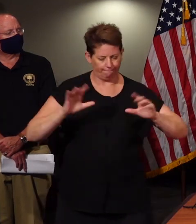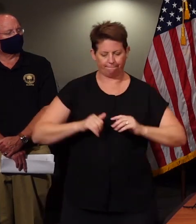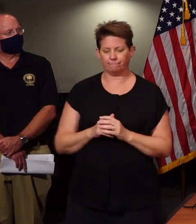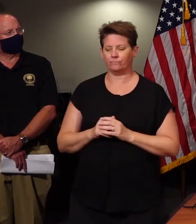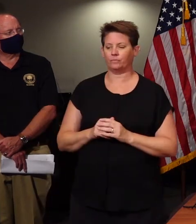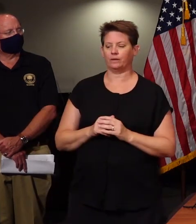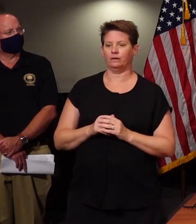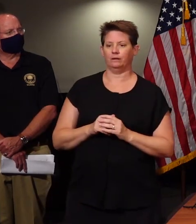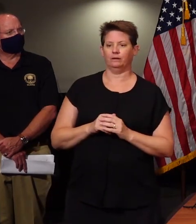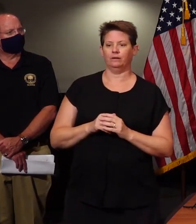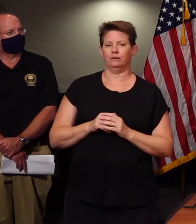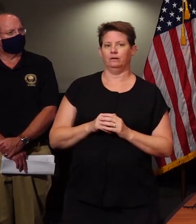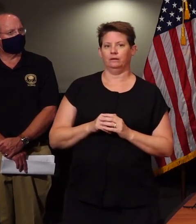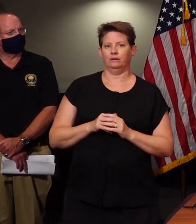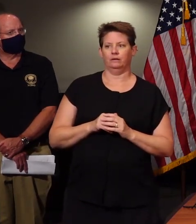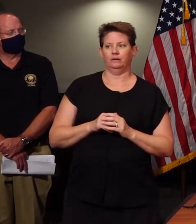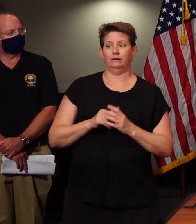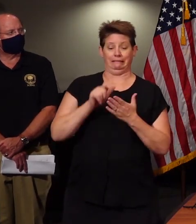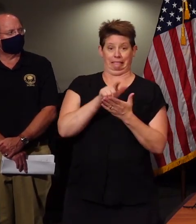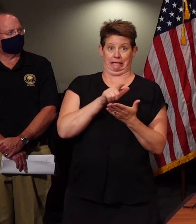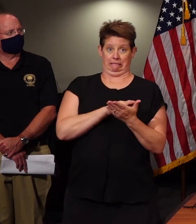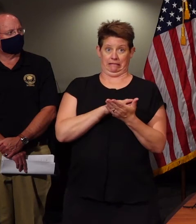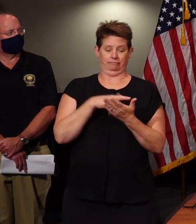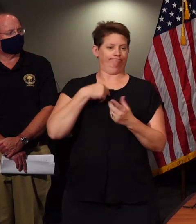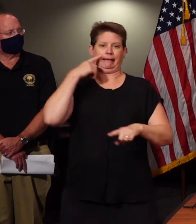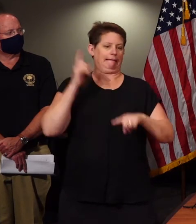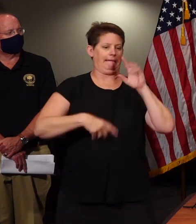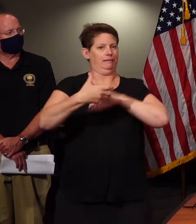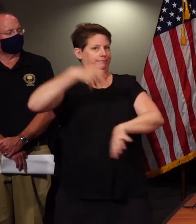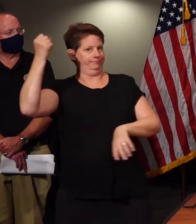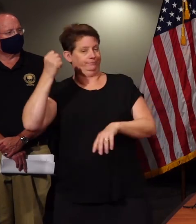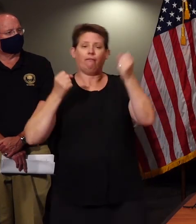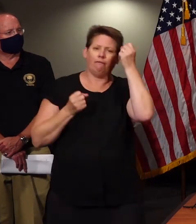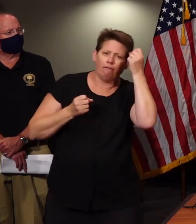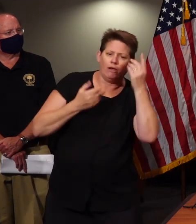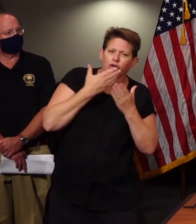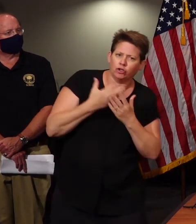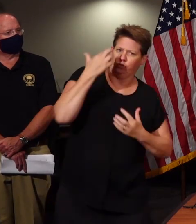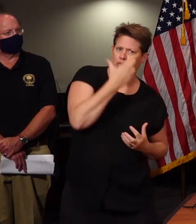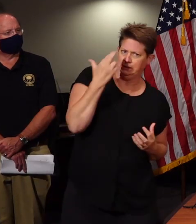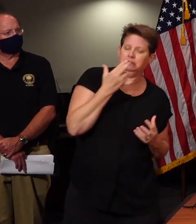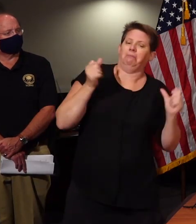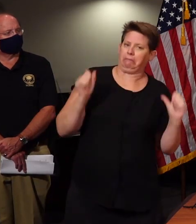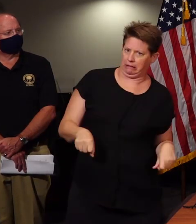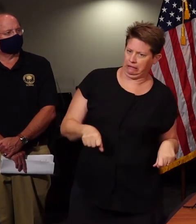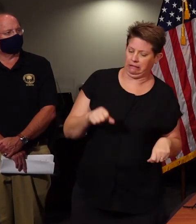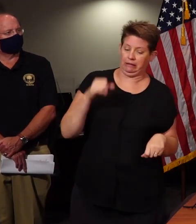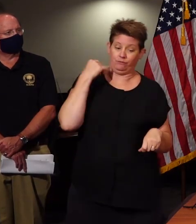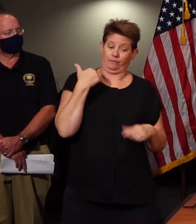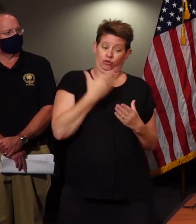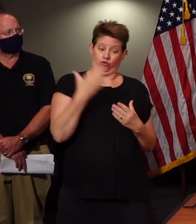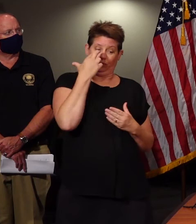legally, you cannot take that away from people unless you got a real good reason. And if you have a good reason and you take it